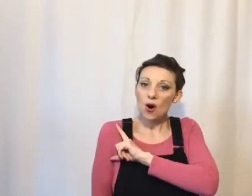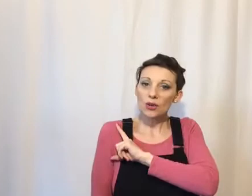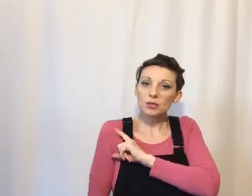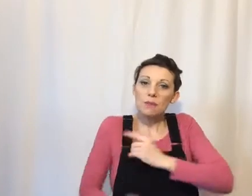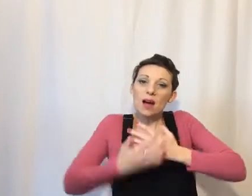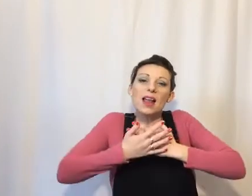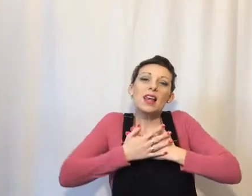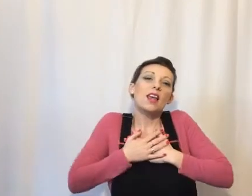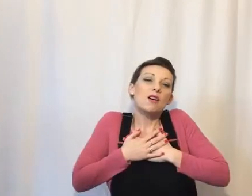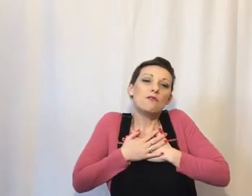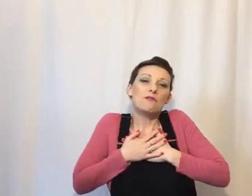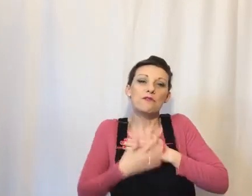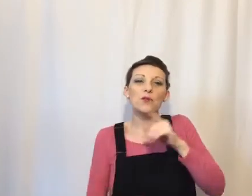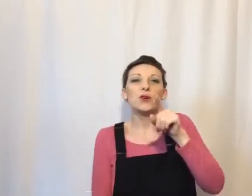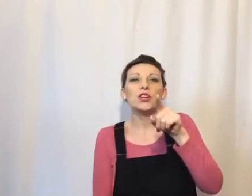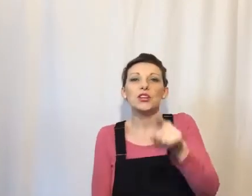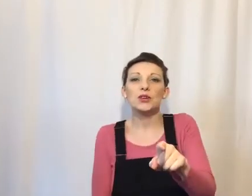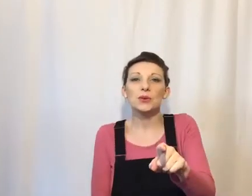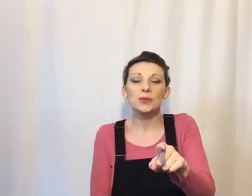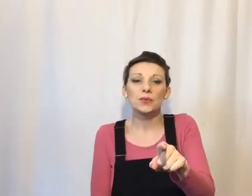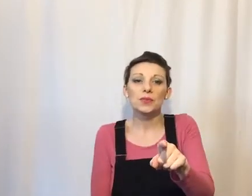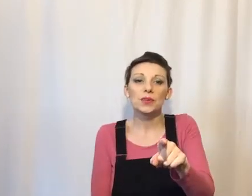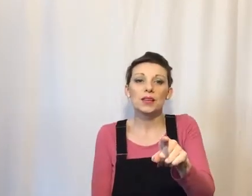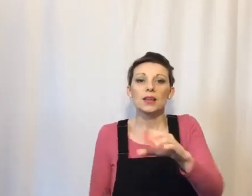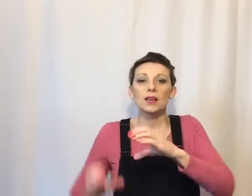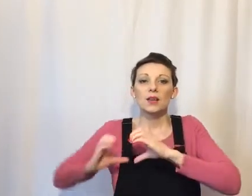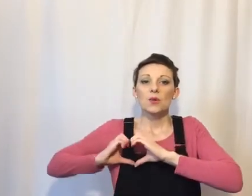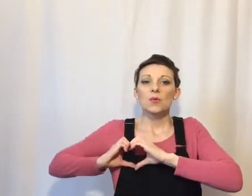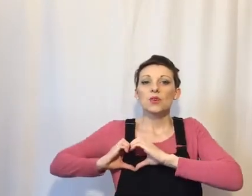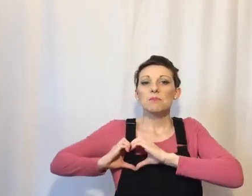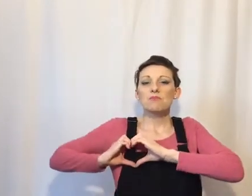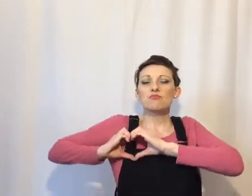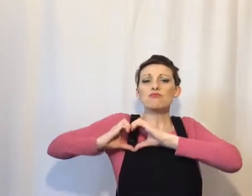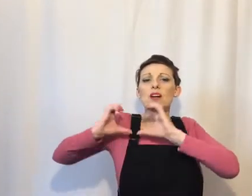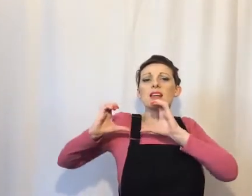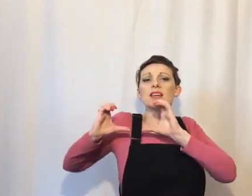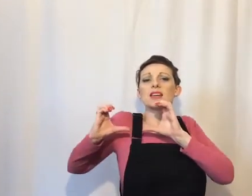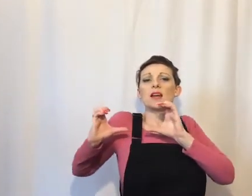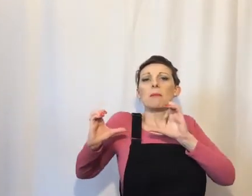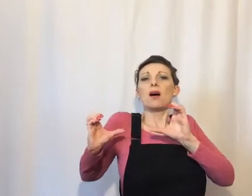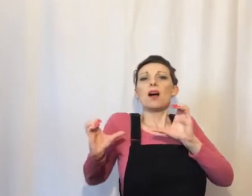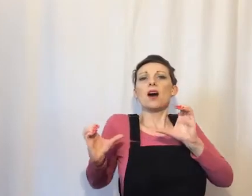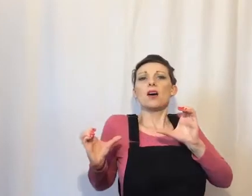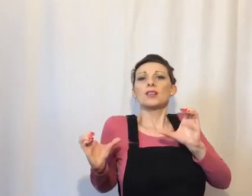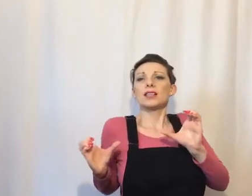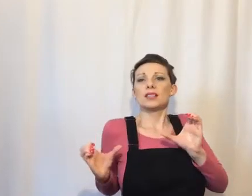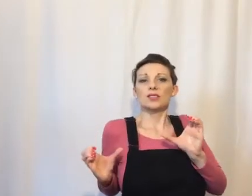Because my love for you would break my heart in